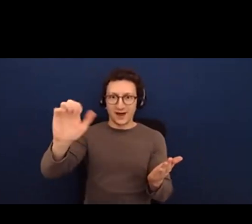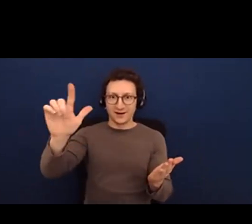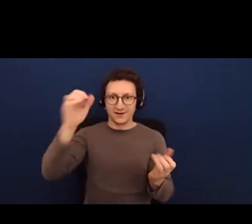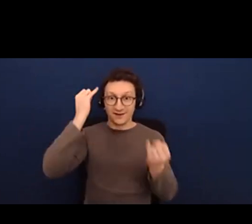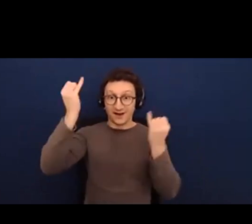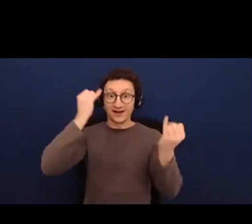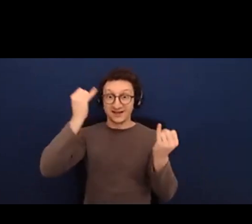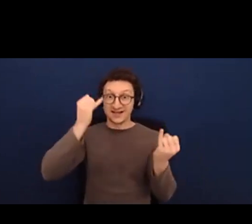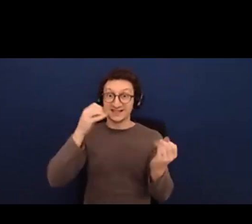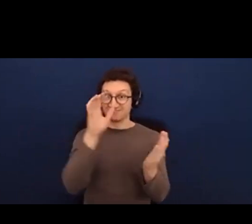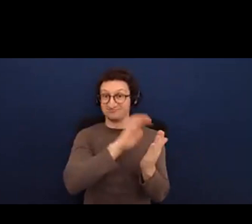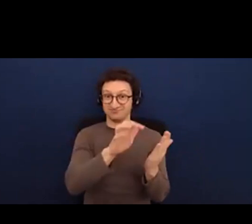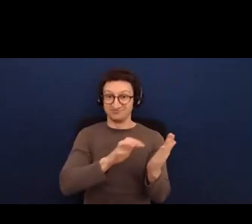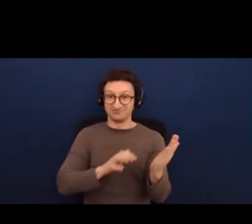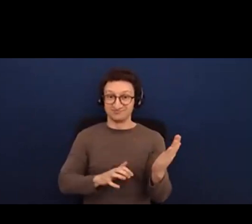And I would like to